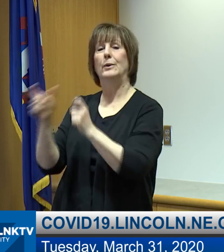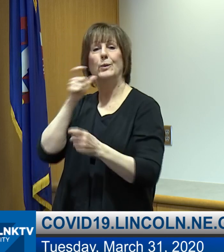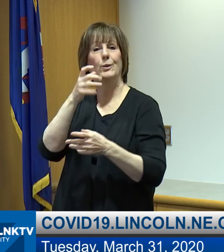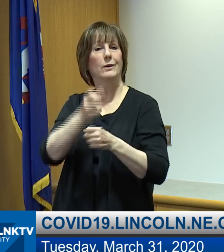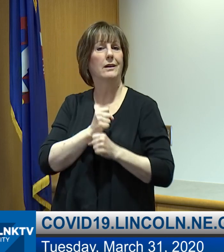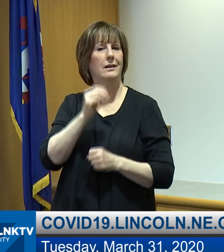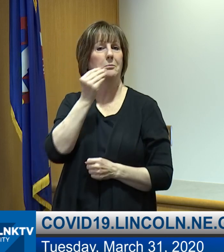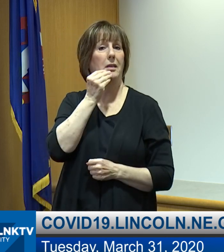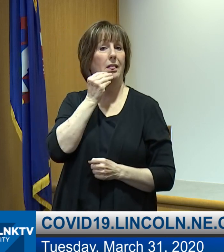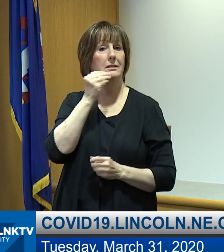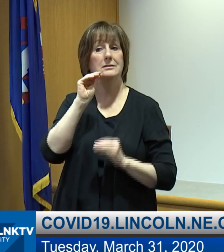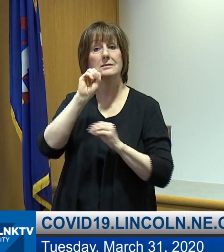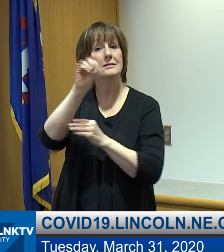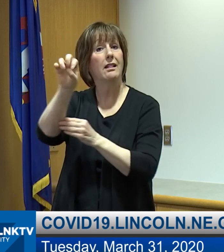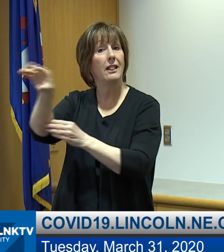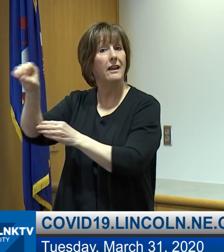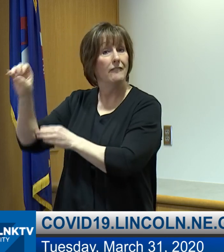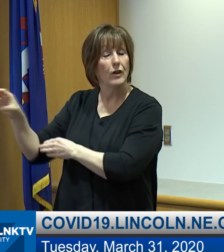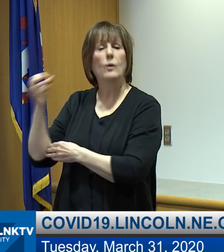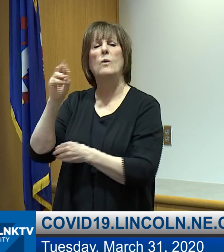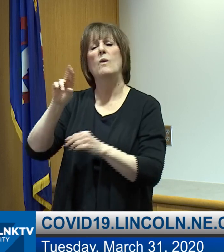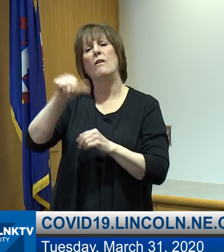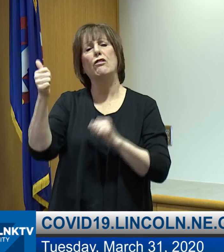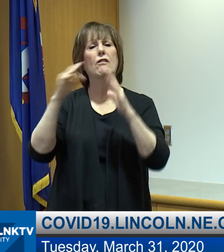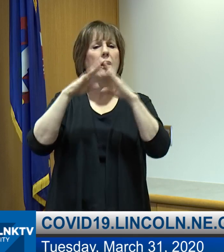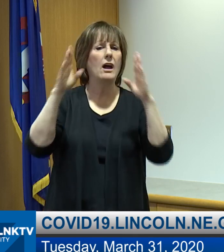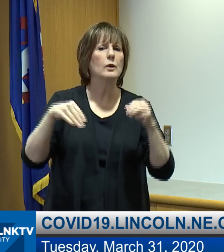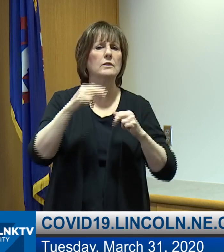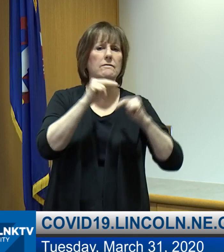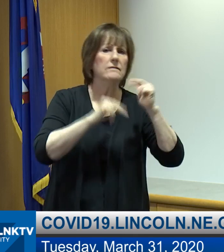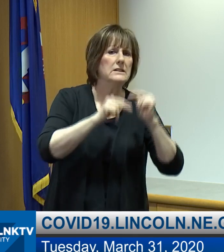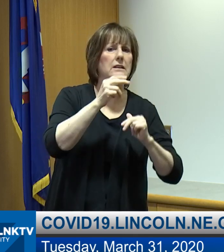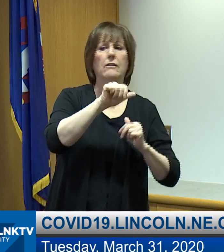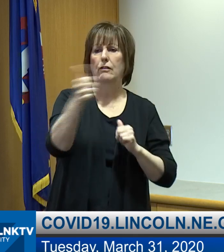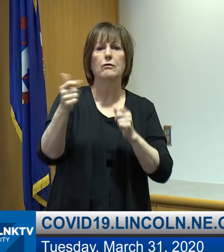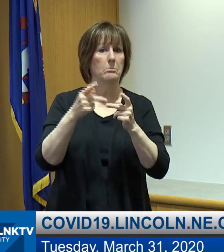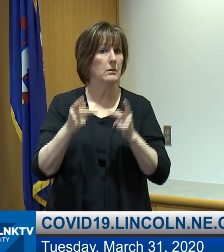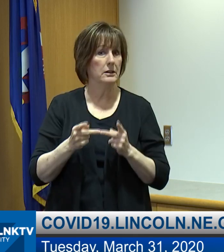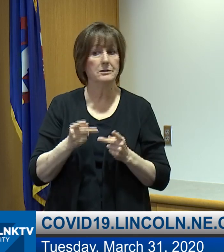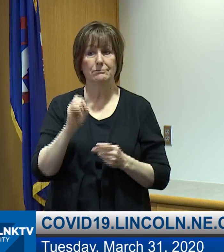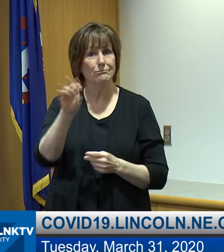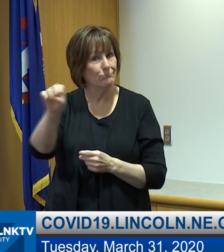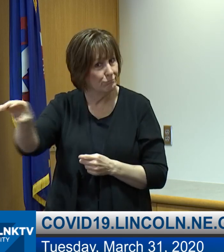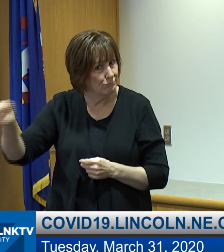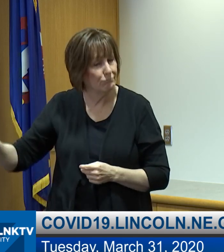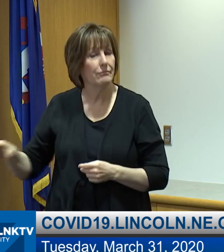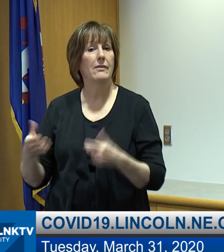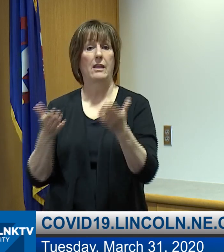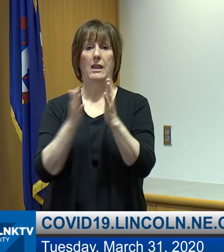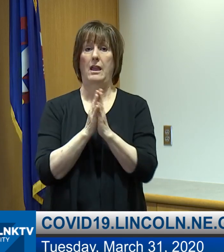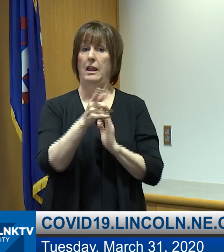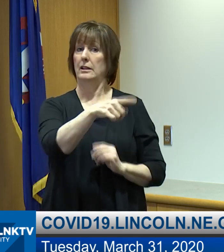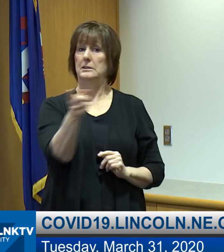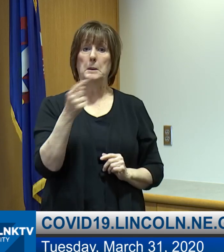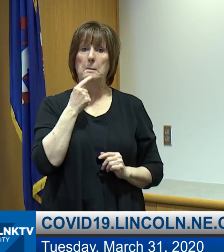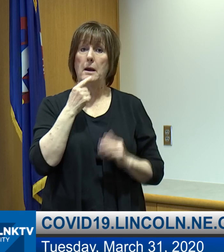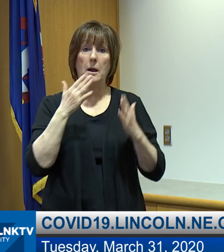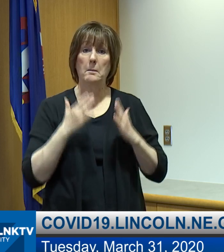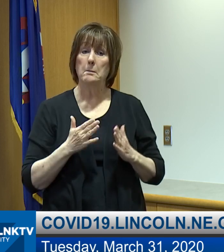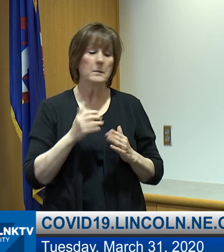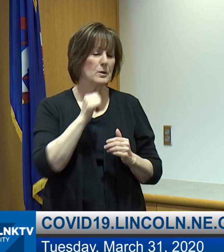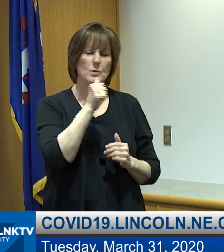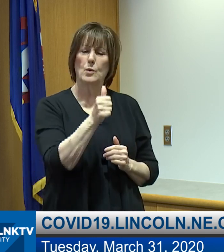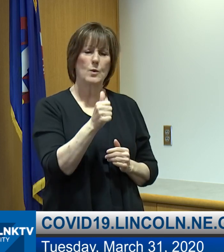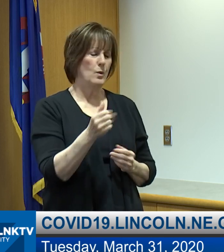meals or to other housing facilities or other venues. We ask that the public not include personal